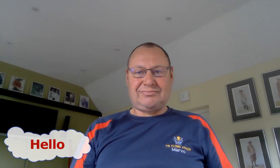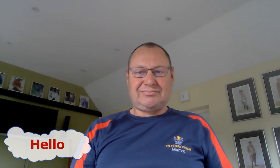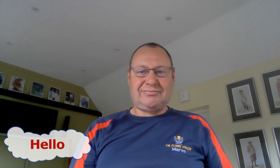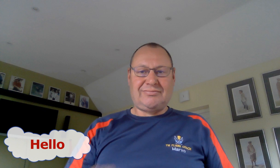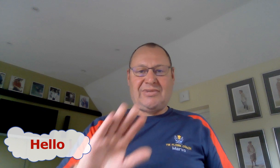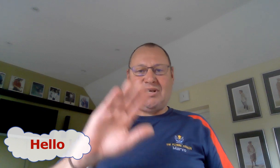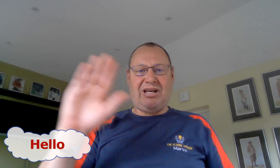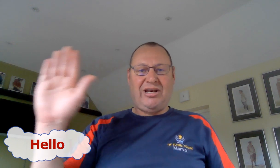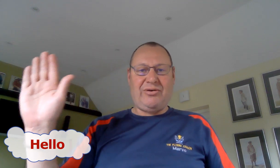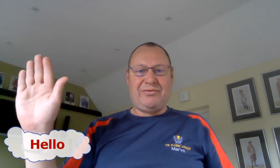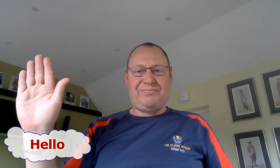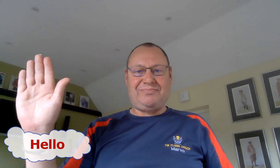Hello.